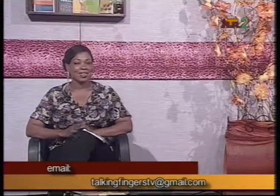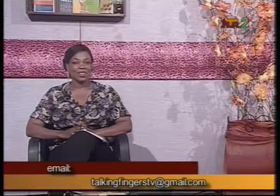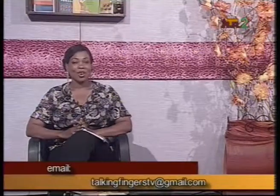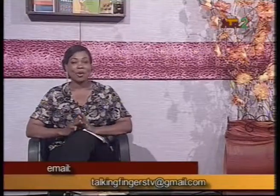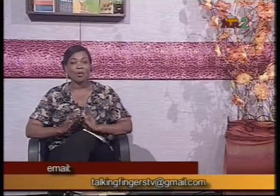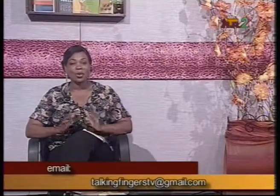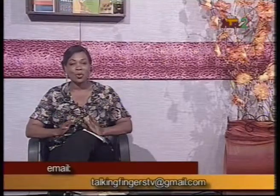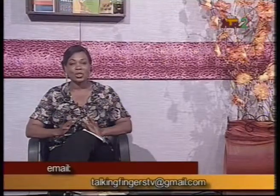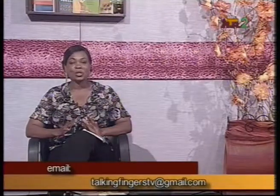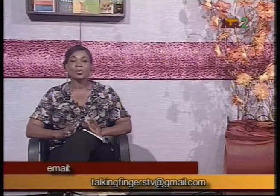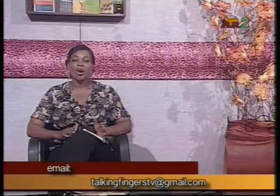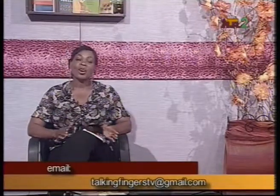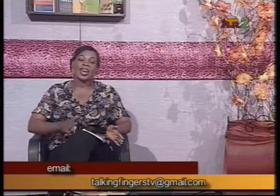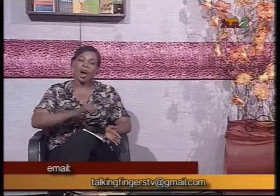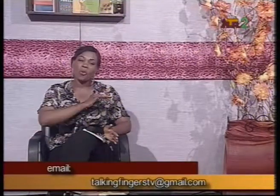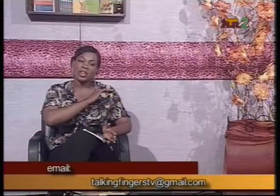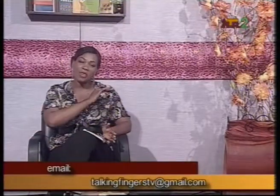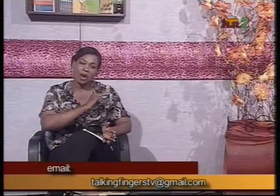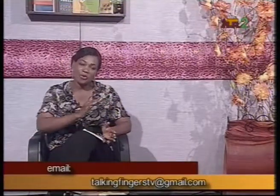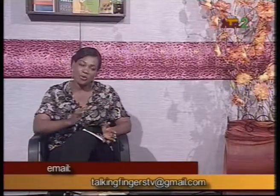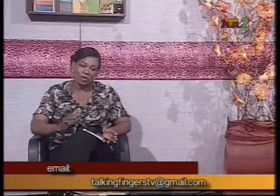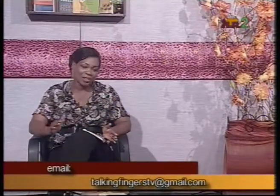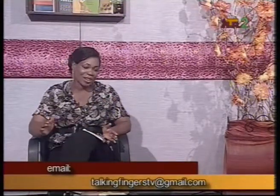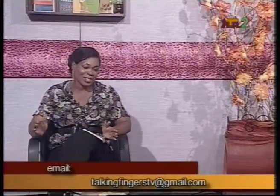So what do we do with you? Okay, I'll quickly run through the letters.